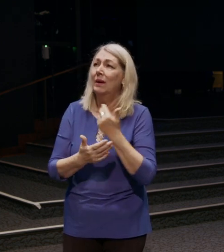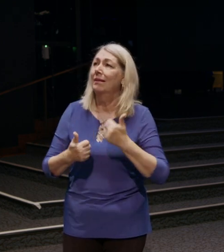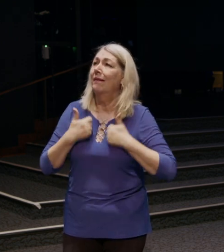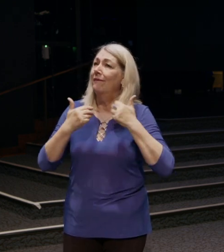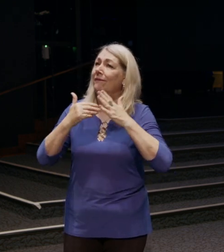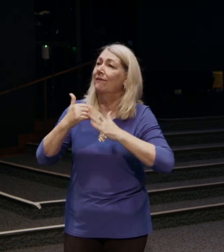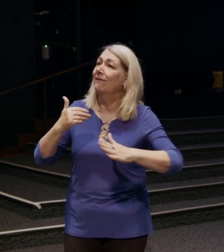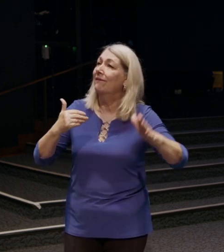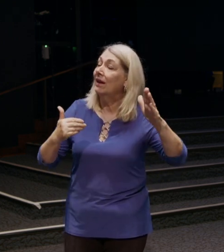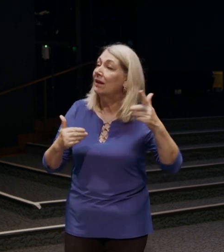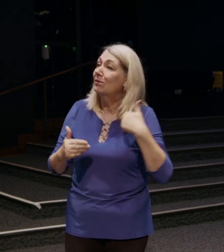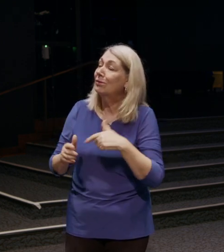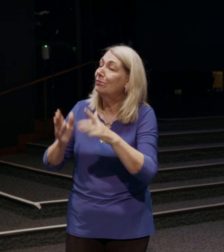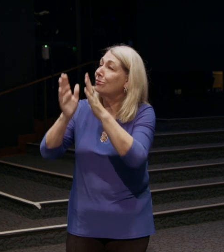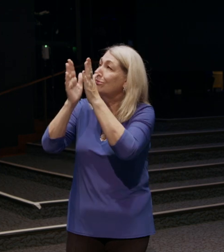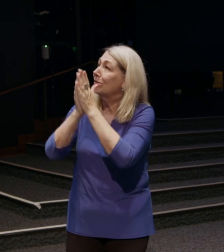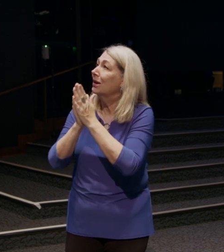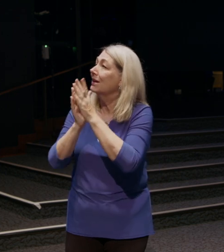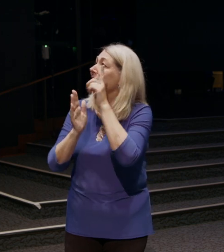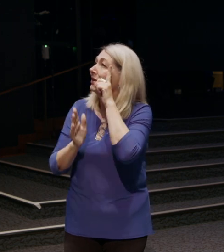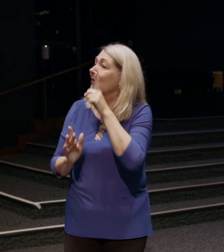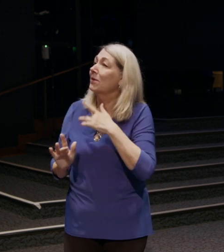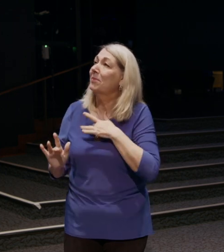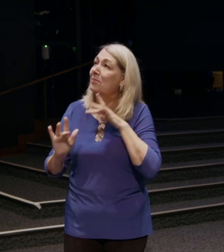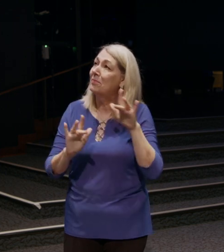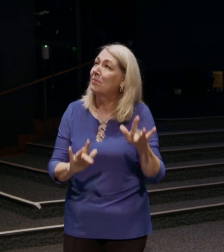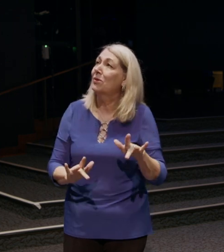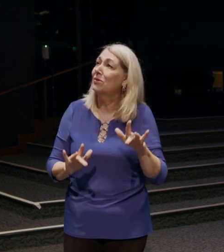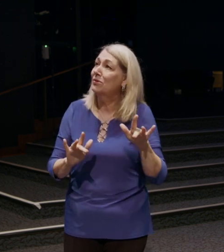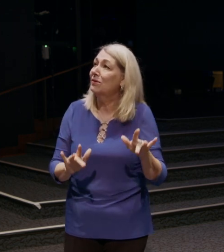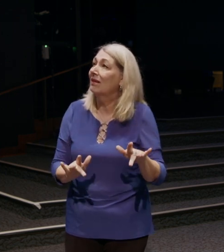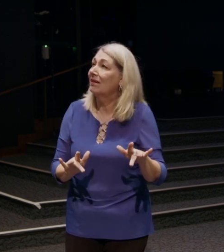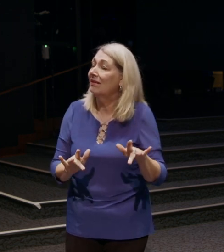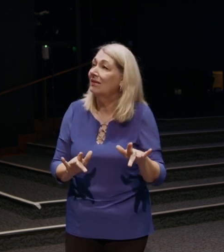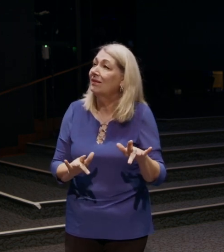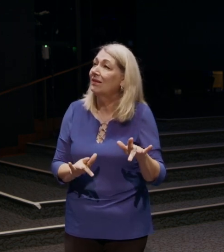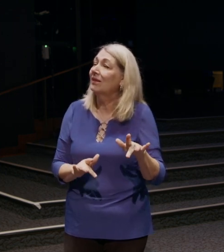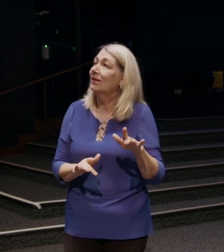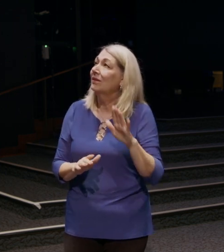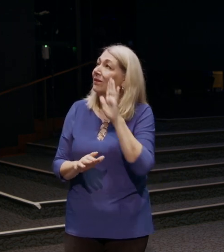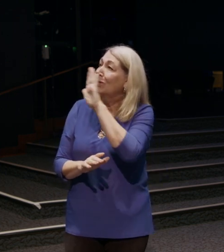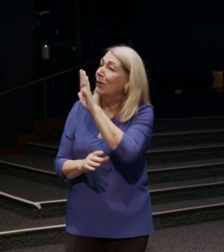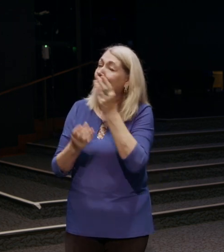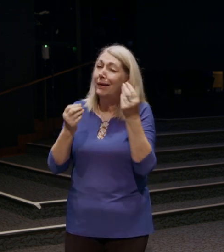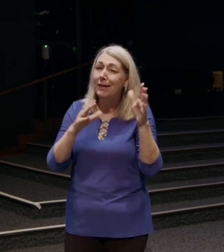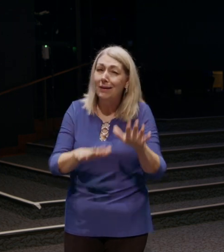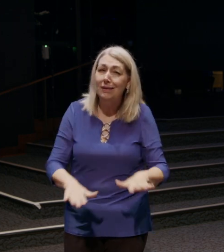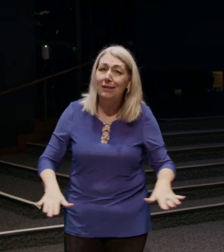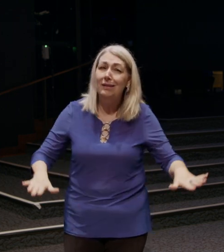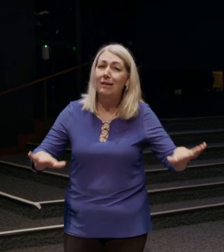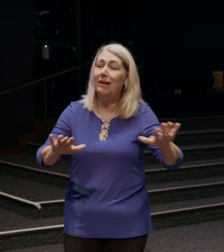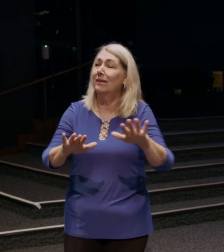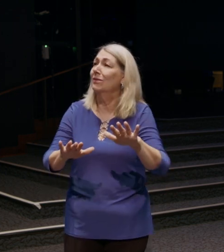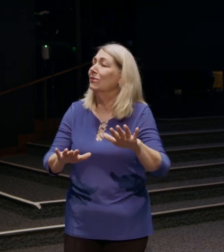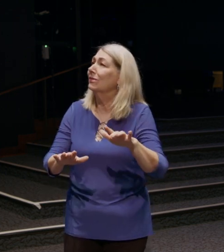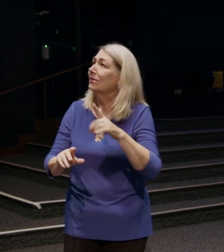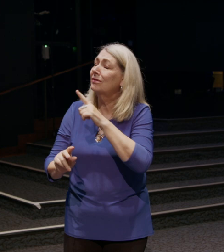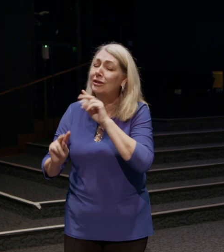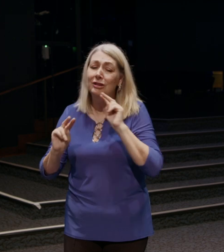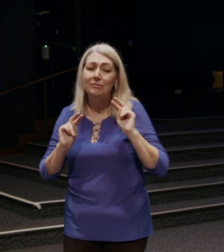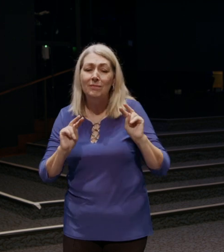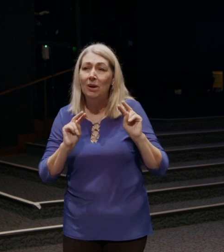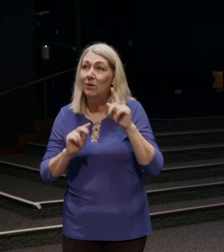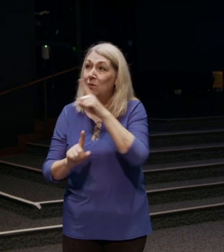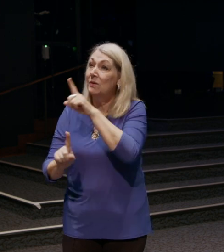pray, blessed Lord, mercy upon your land. You have commanded